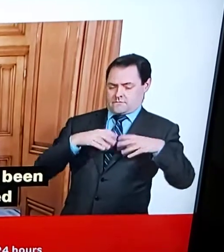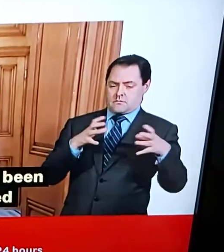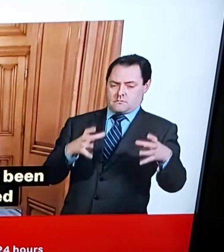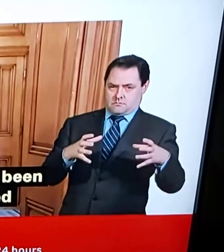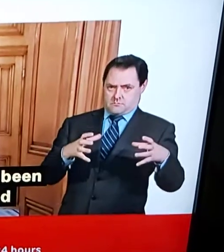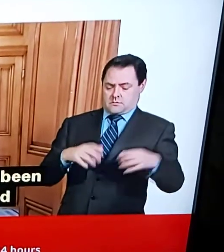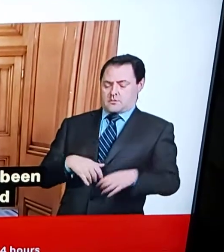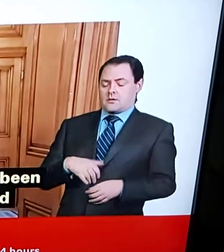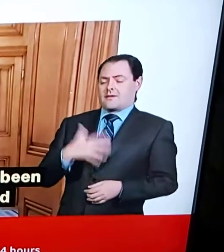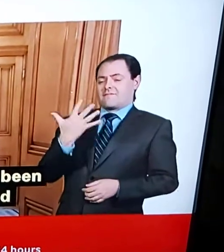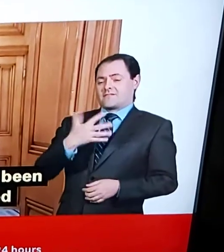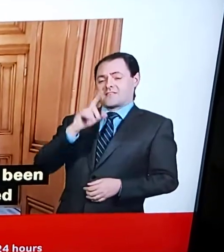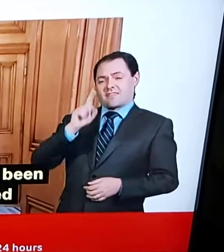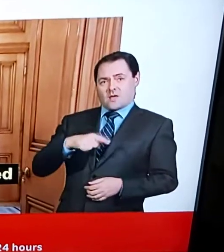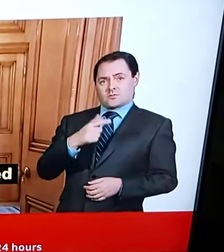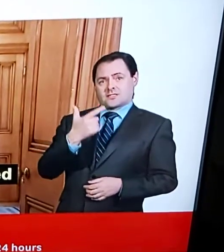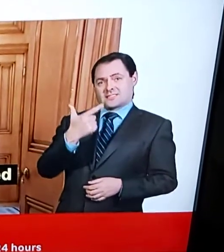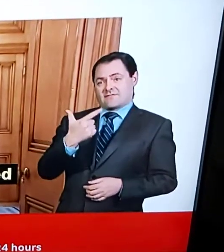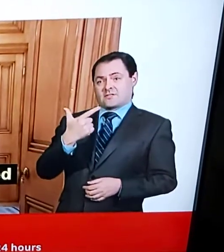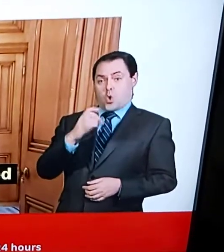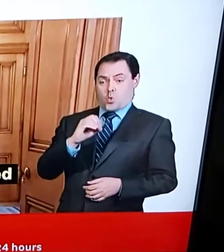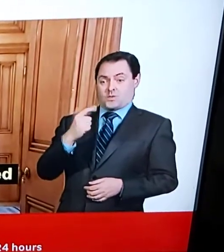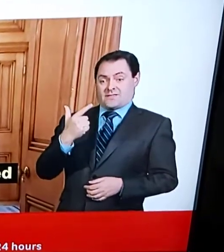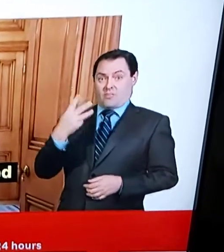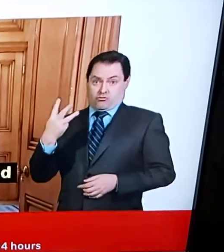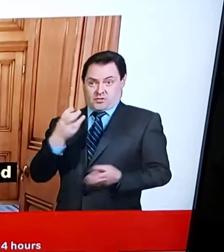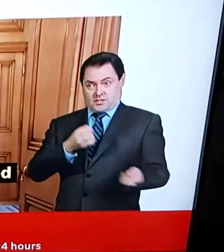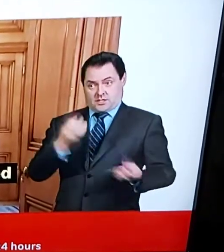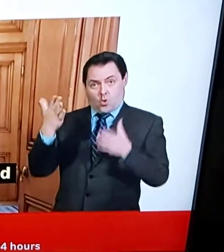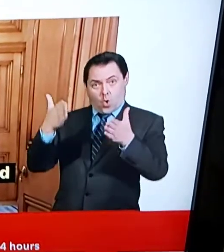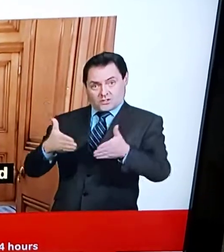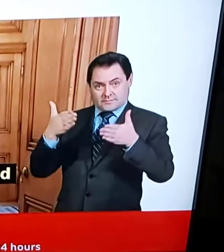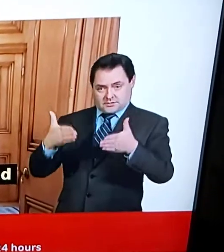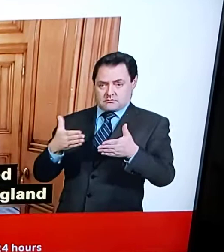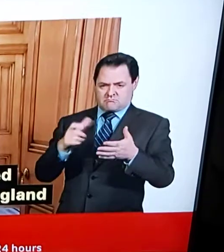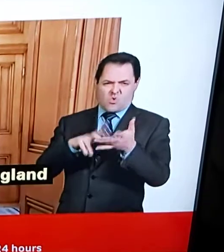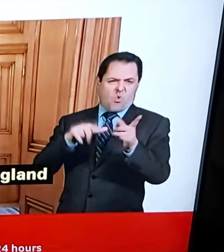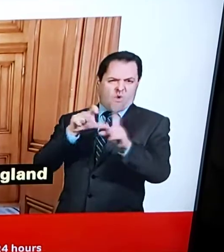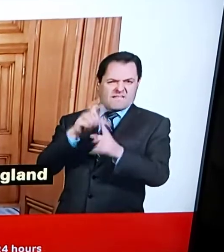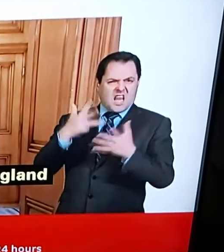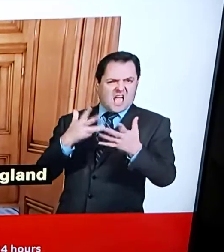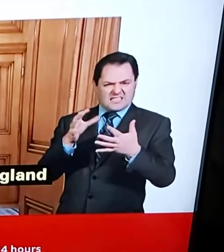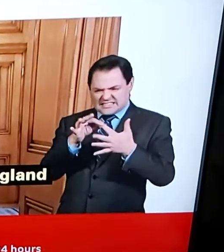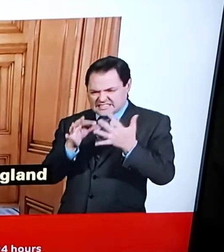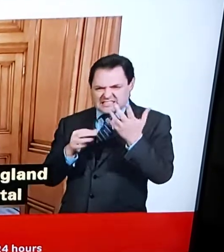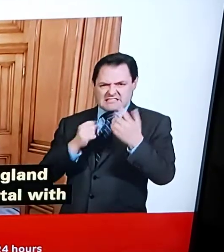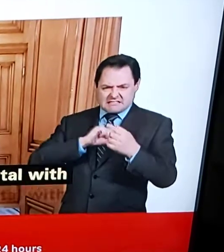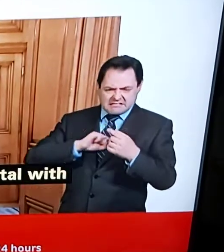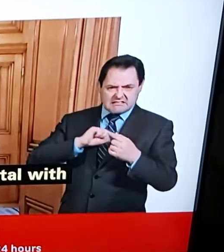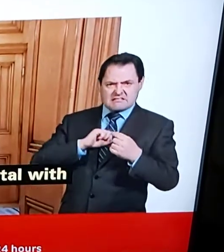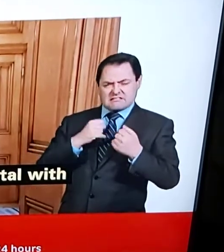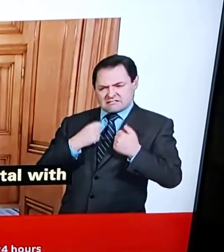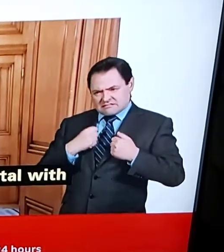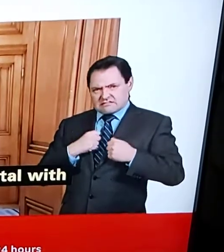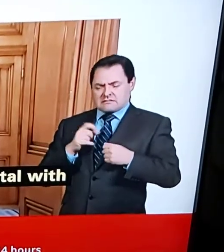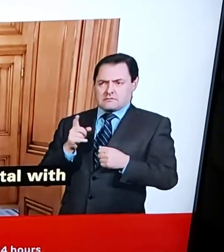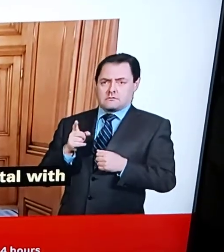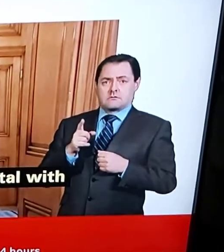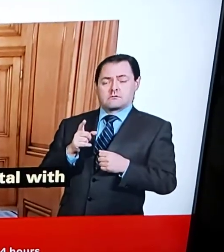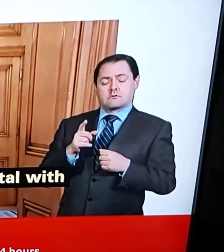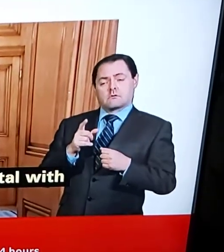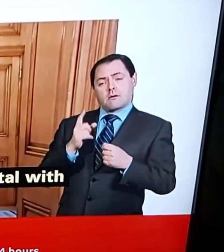15,073 people in England have been admitted to hospital with COVID-19 symptoms. But the pattern of hospital admissions